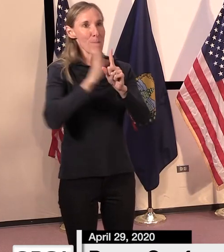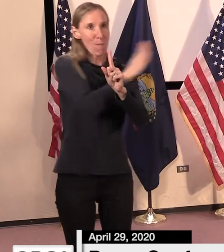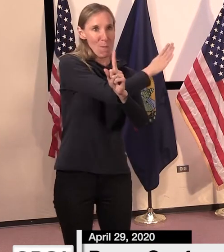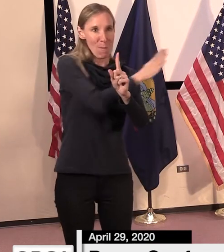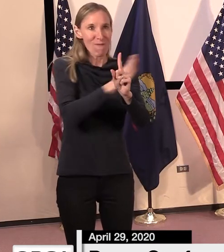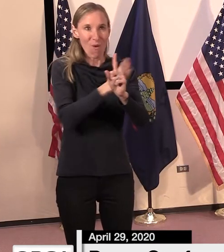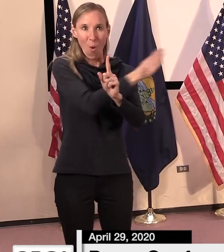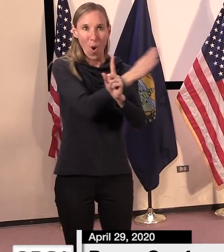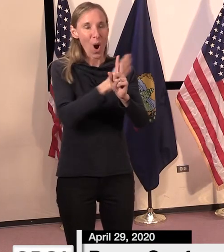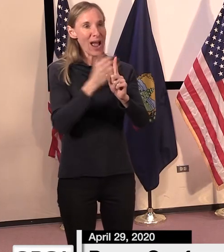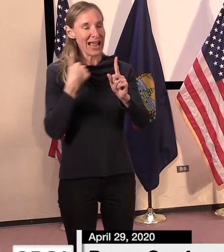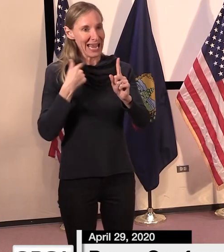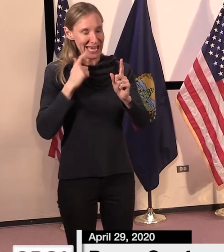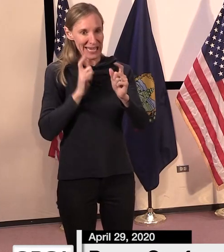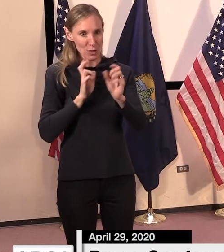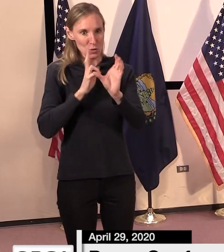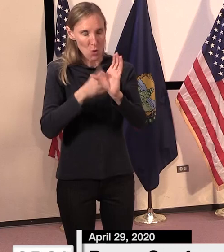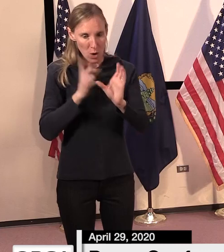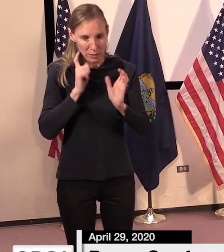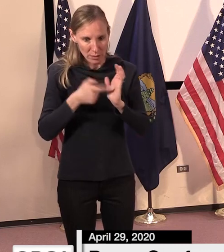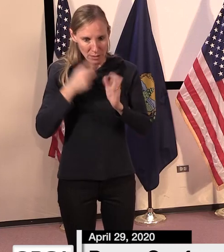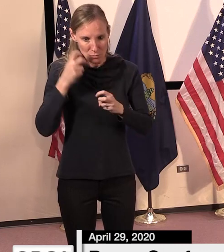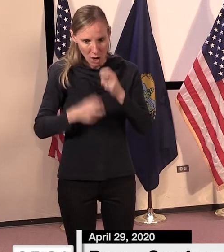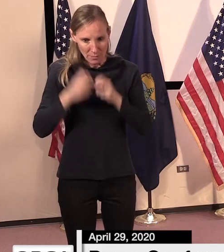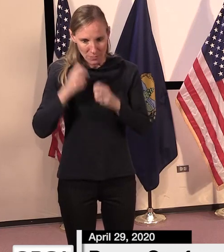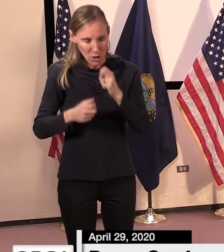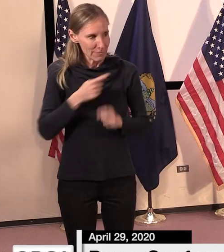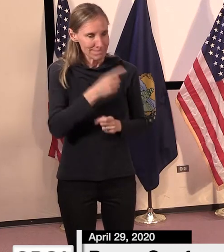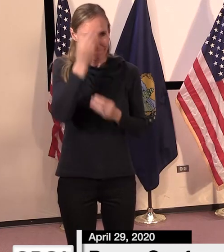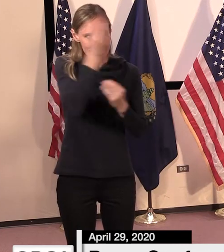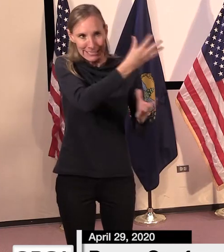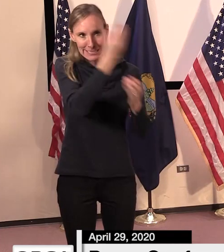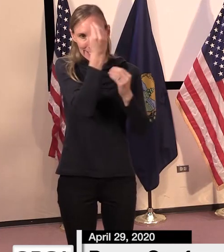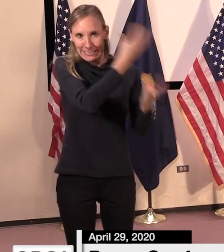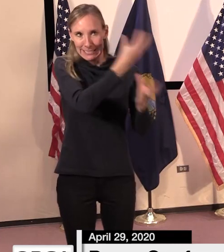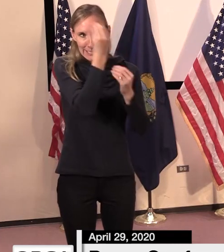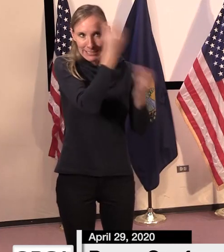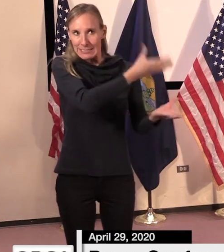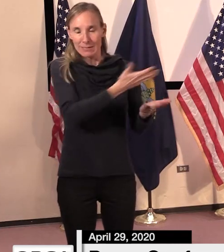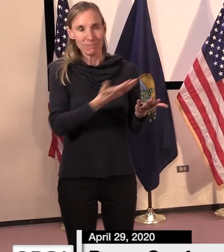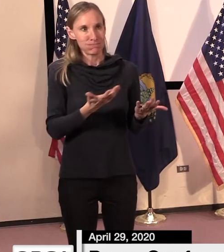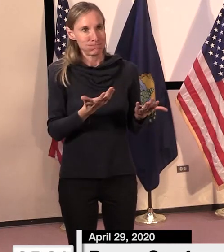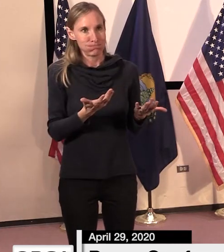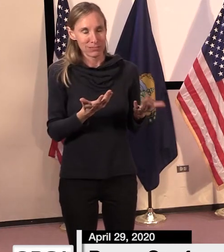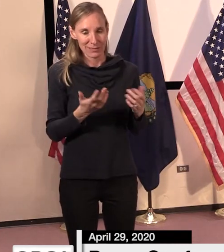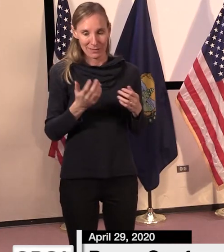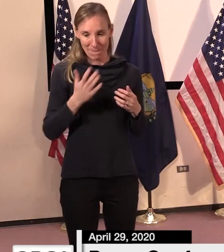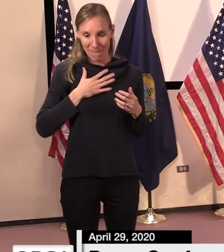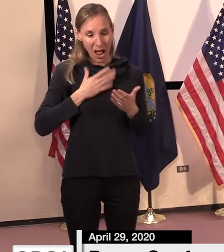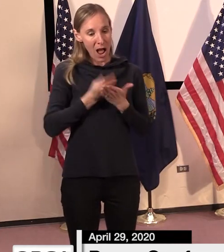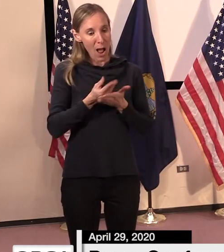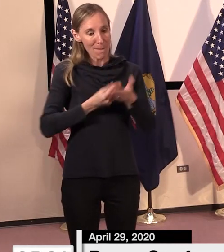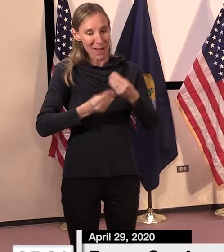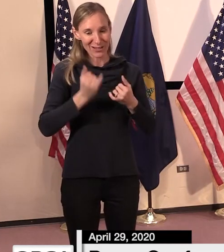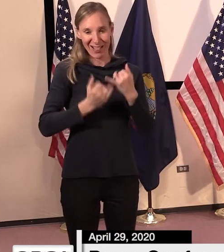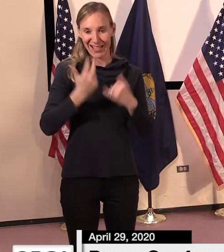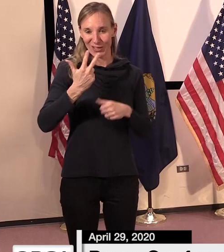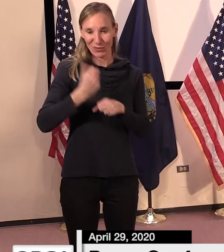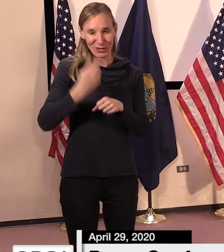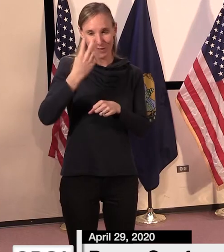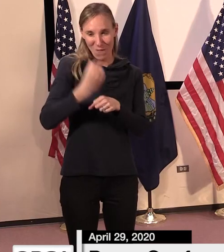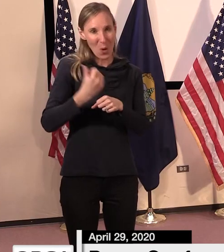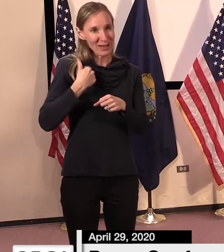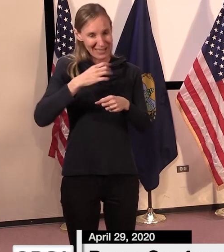that we have a problem, and that's why I included funding in my budgets over the last 3 to 4 years for just that